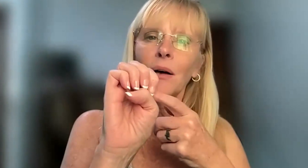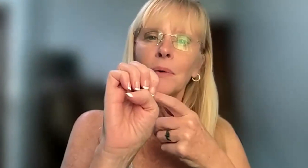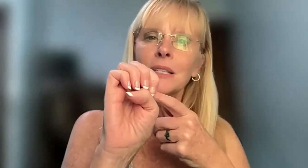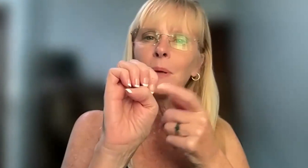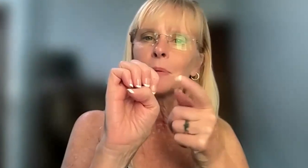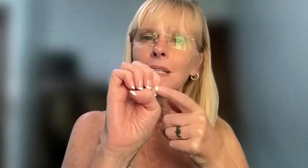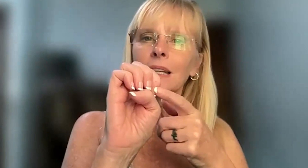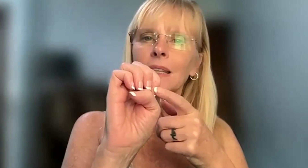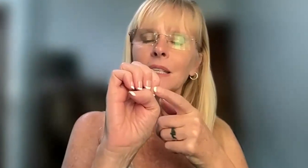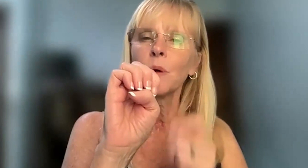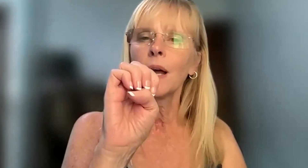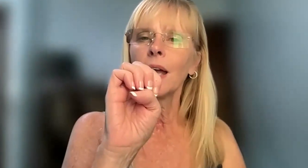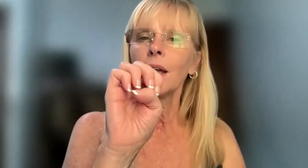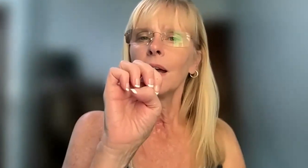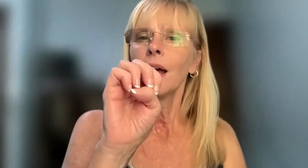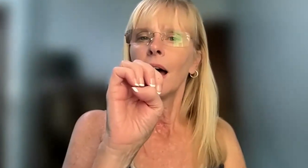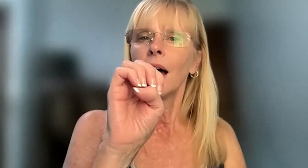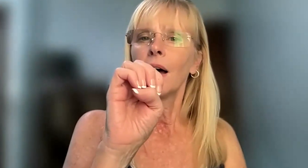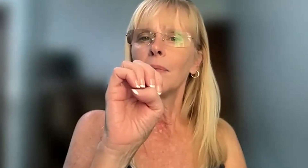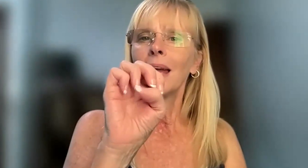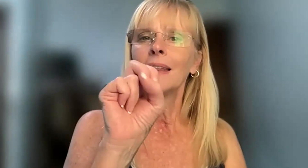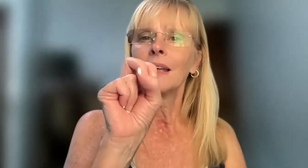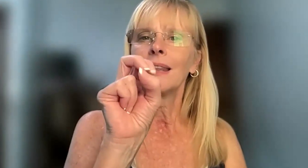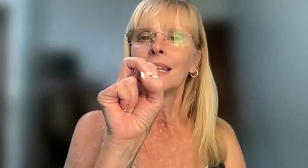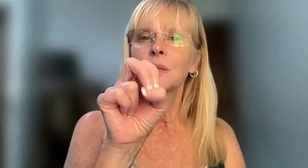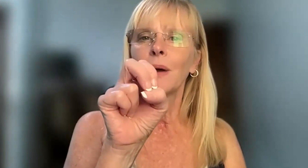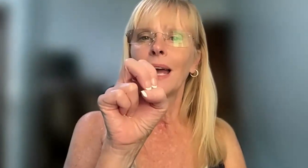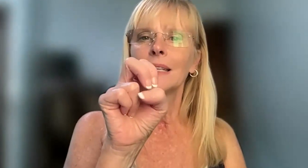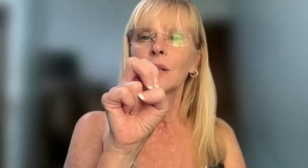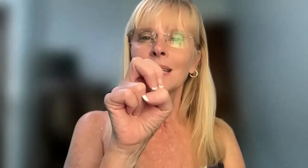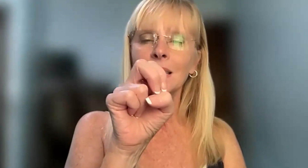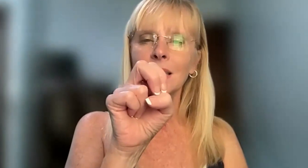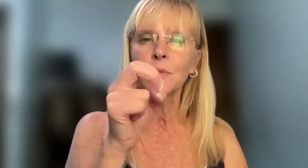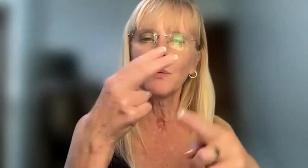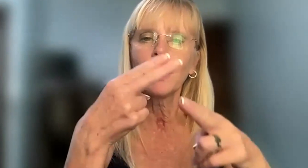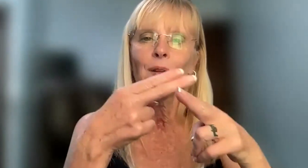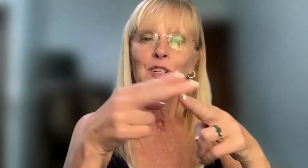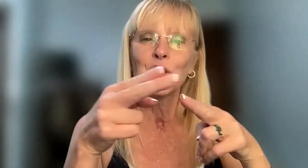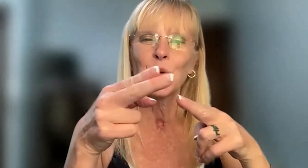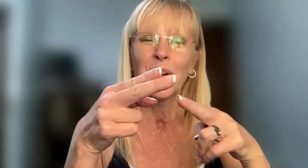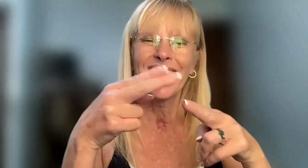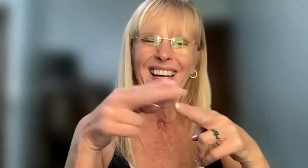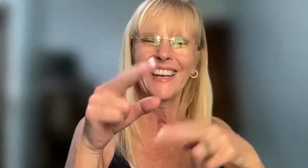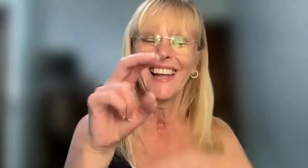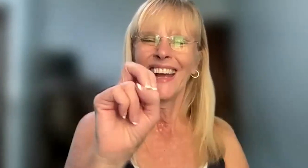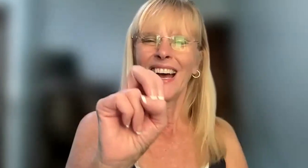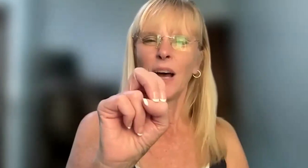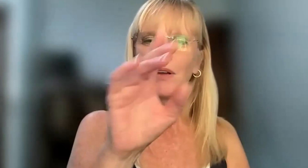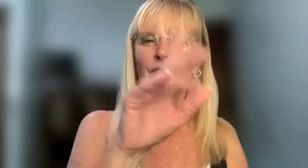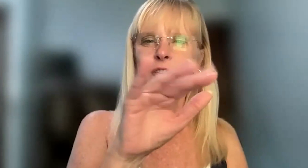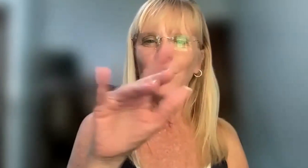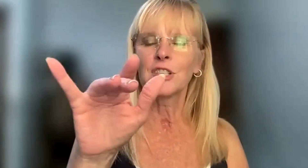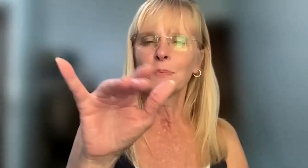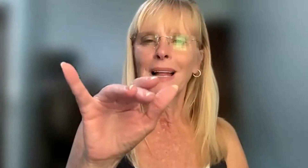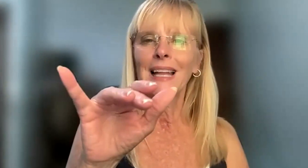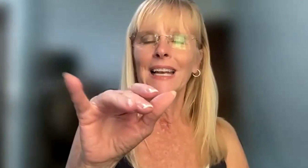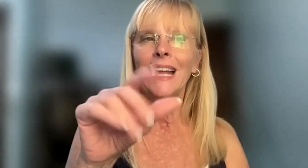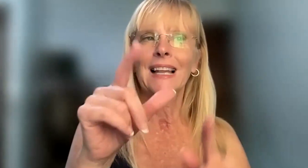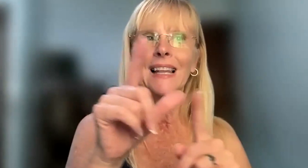because people see it this way and then this way. So this is what we call the shortcut. If your finger's spelling a